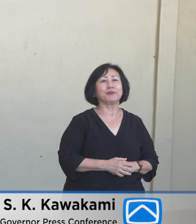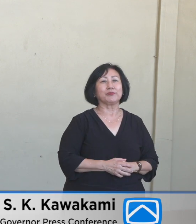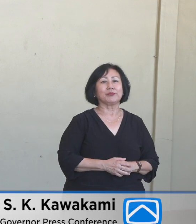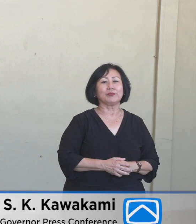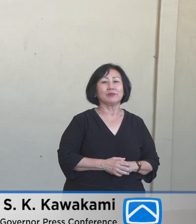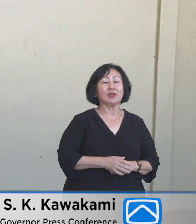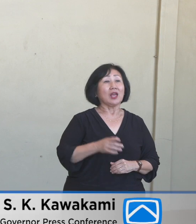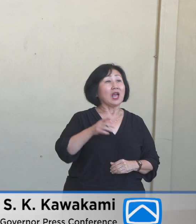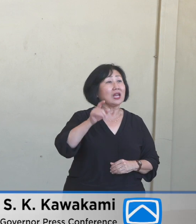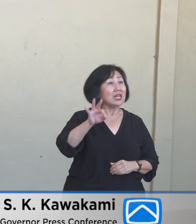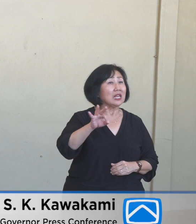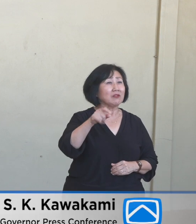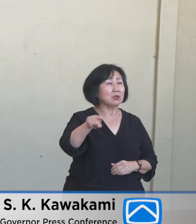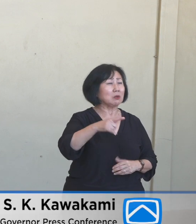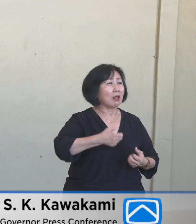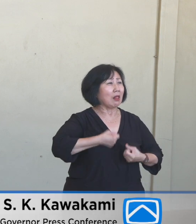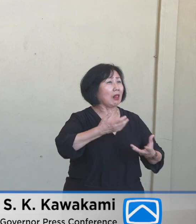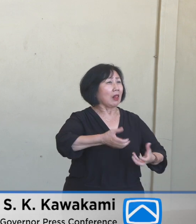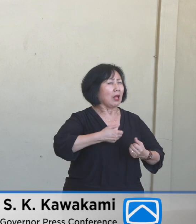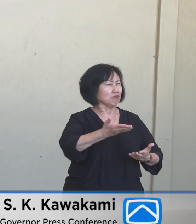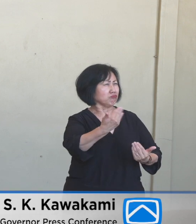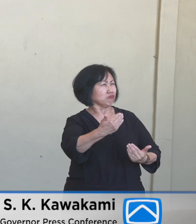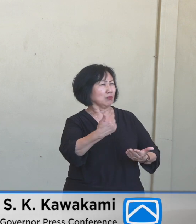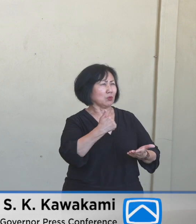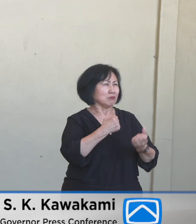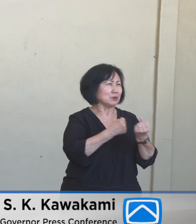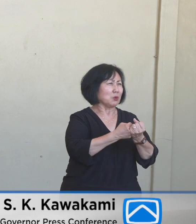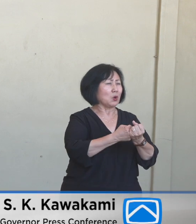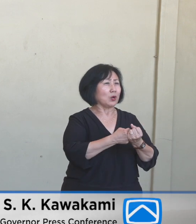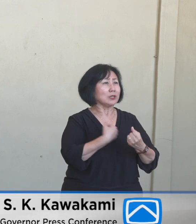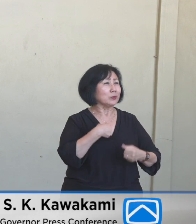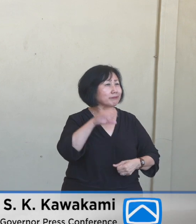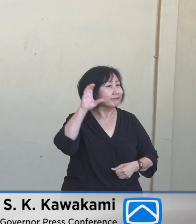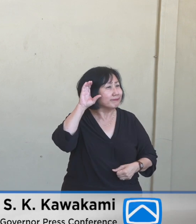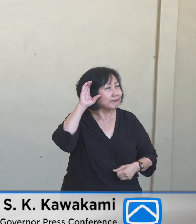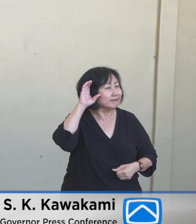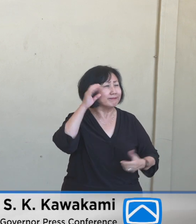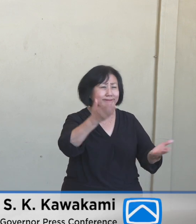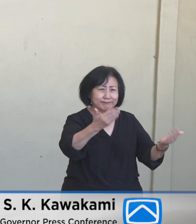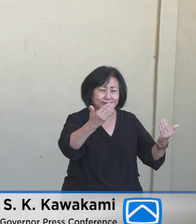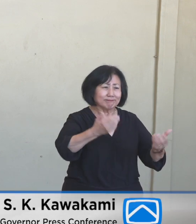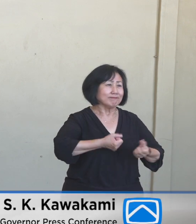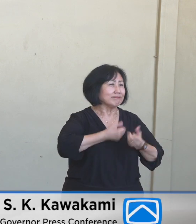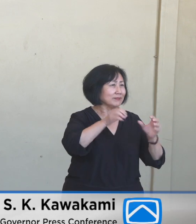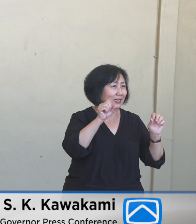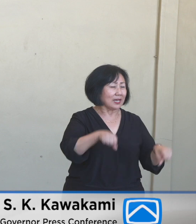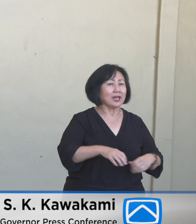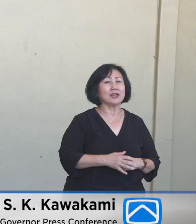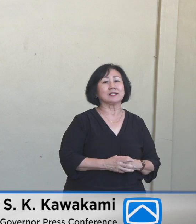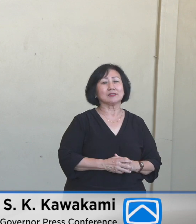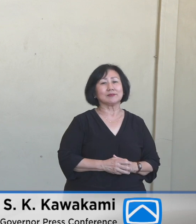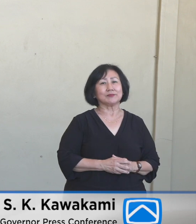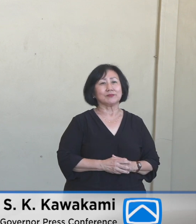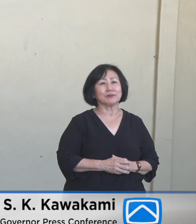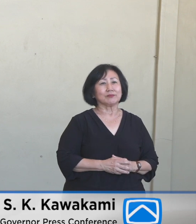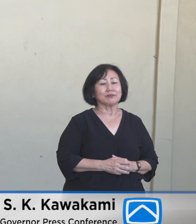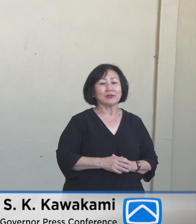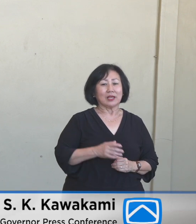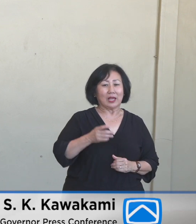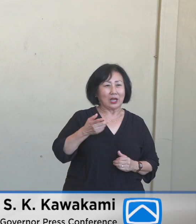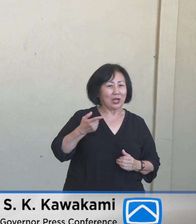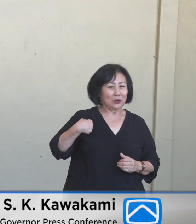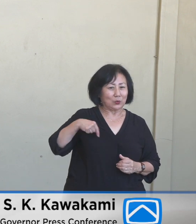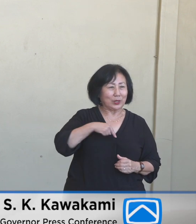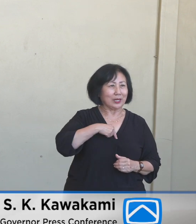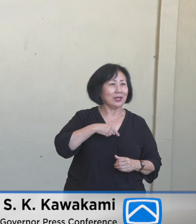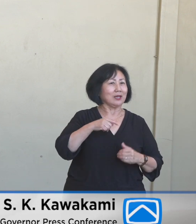are a shoulder to cry on. We are a pair of ears that will listen. And we're here to